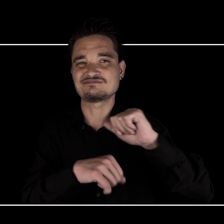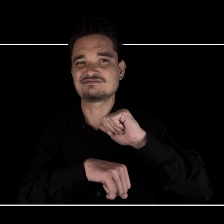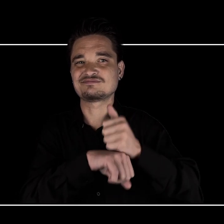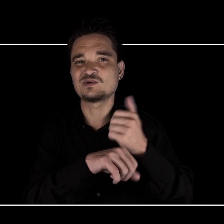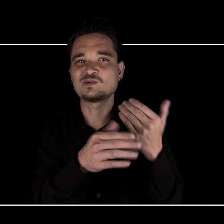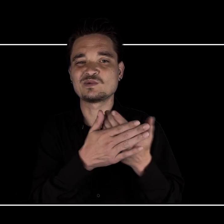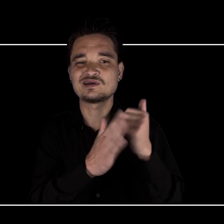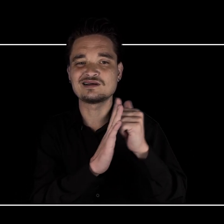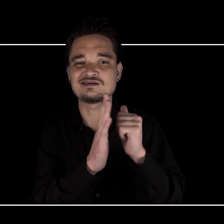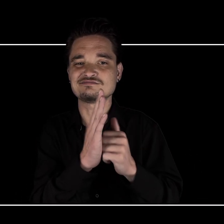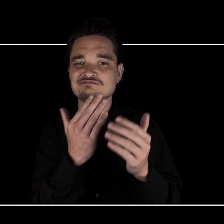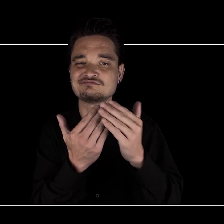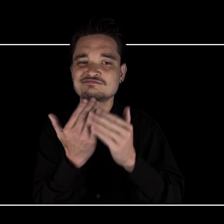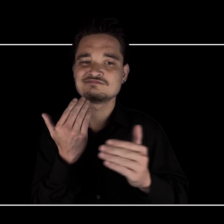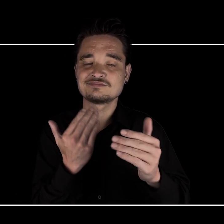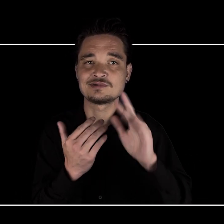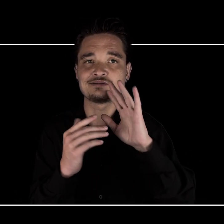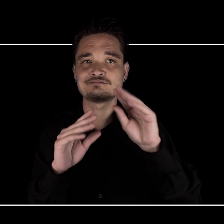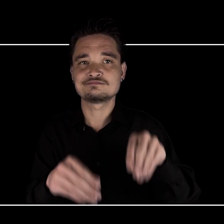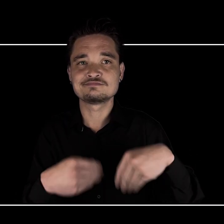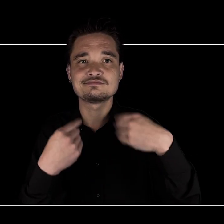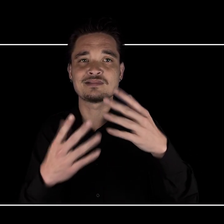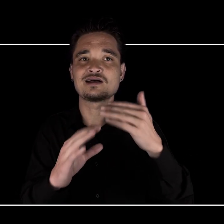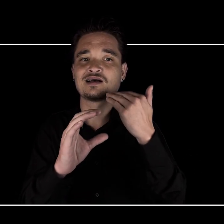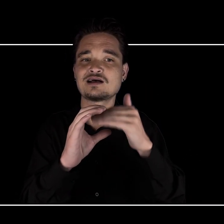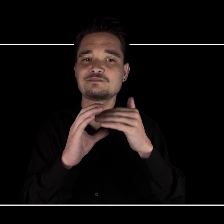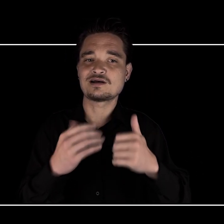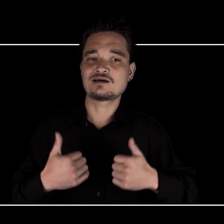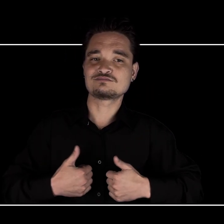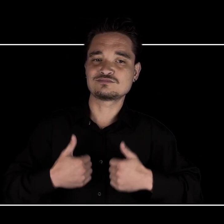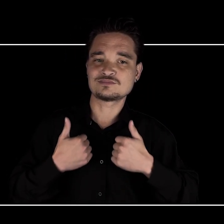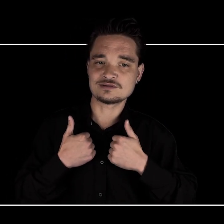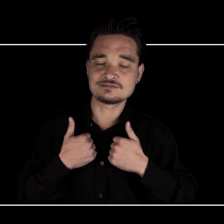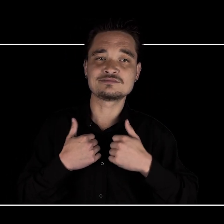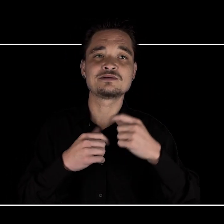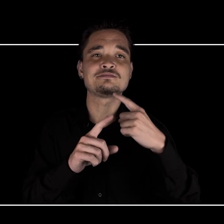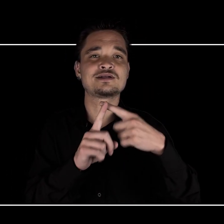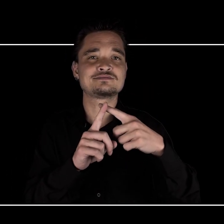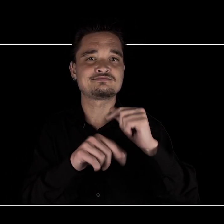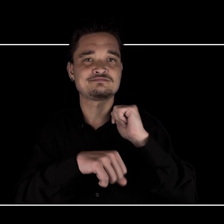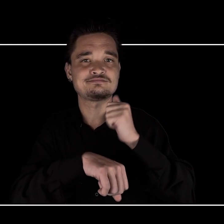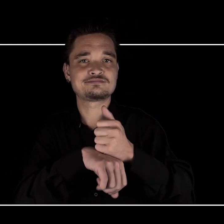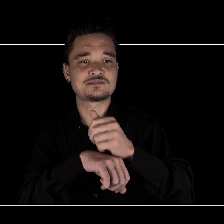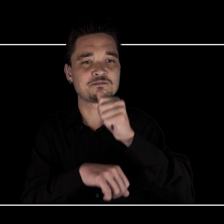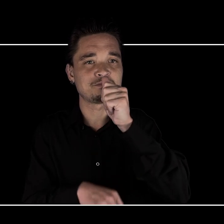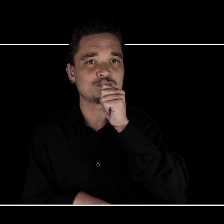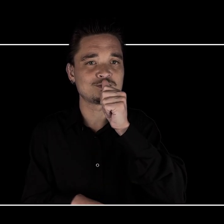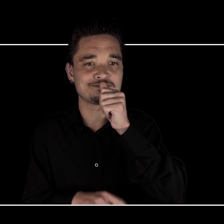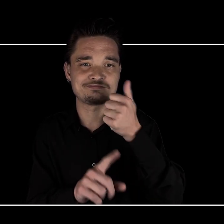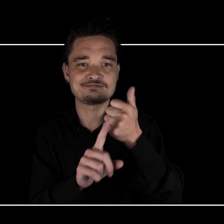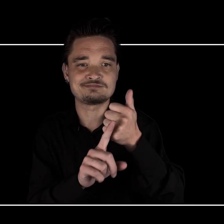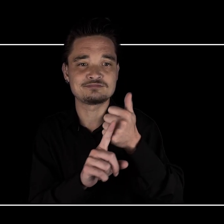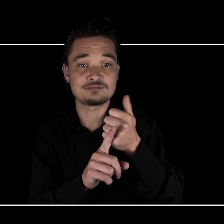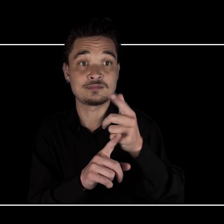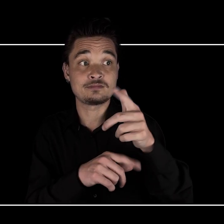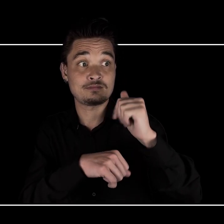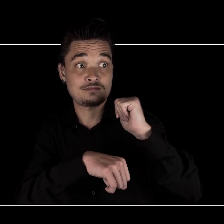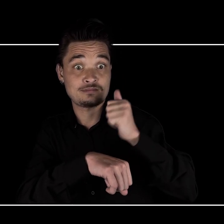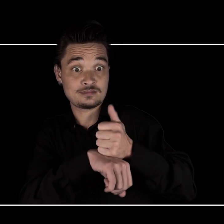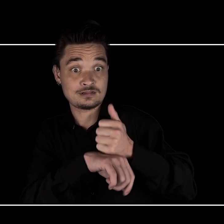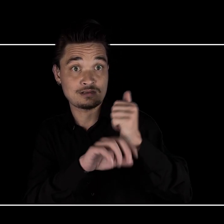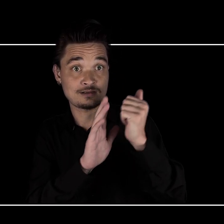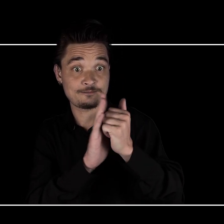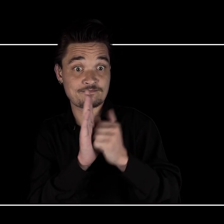account. You will need to provide your email address and choose a password. When you create your